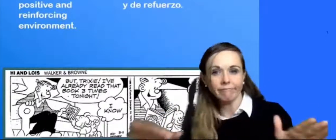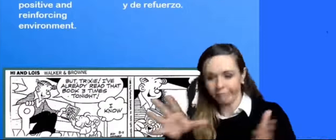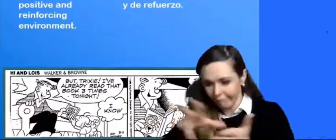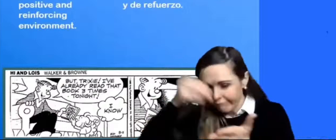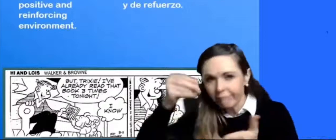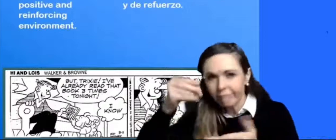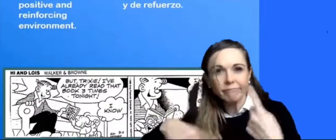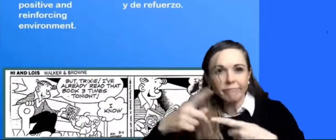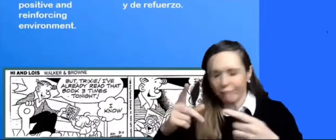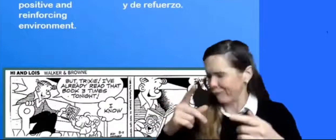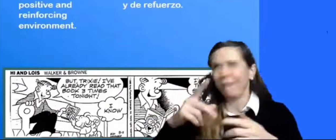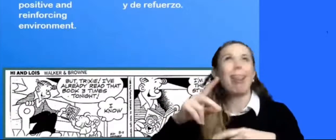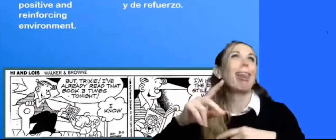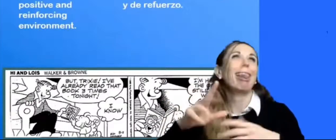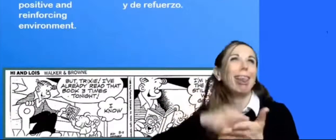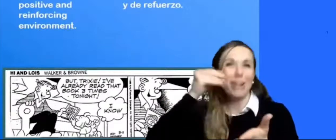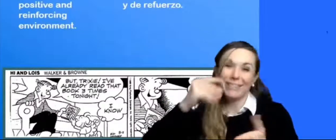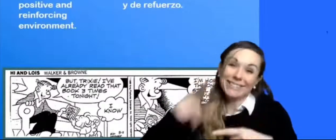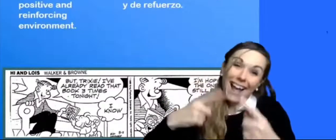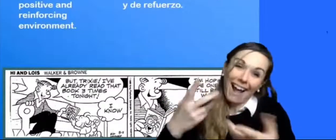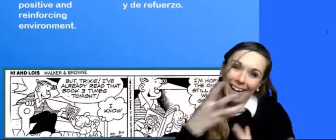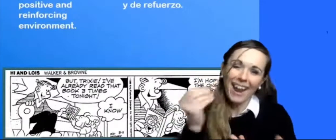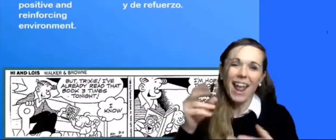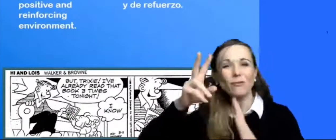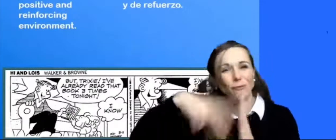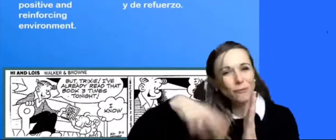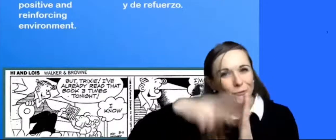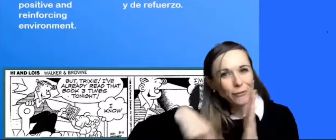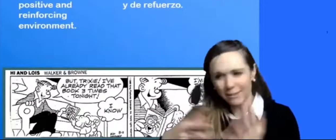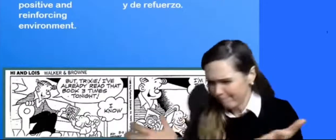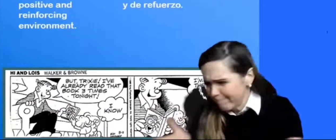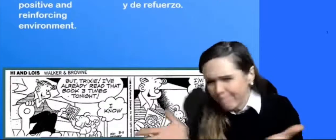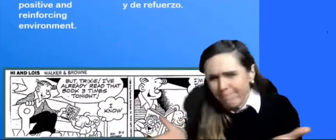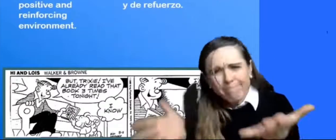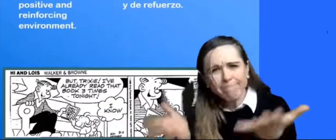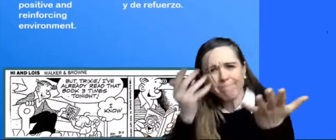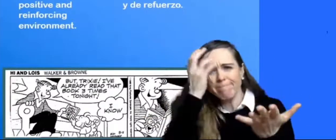we want the entire story environment to be positive.